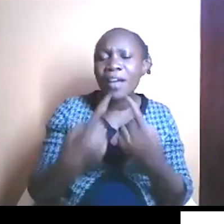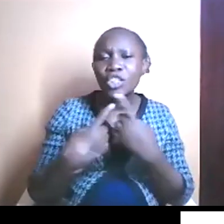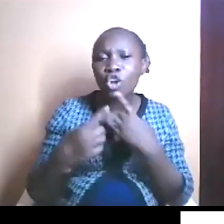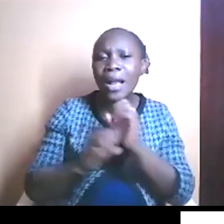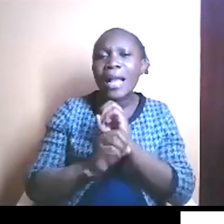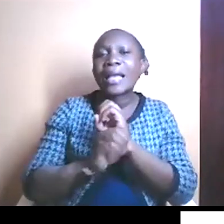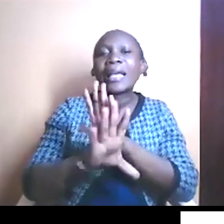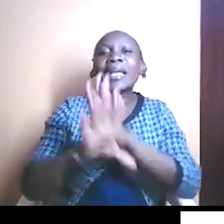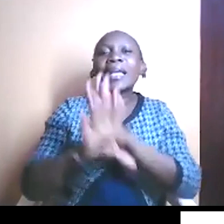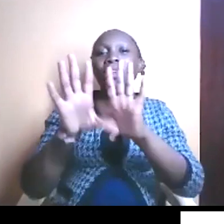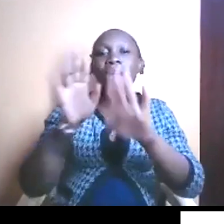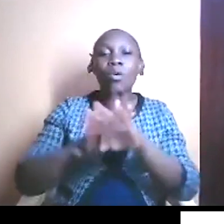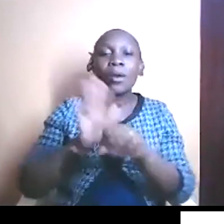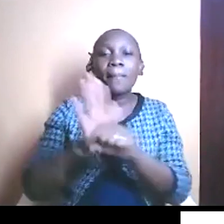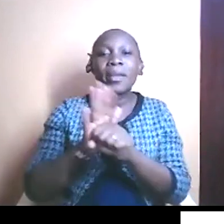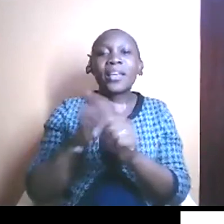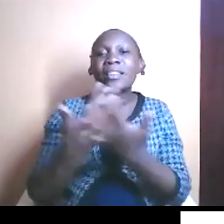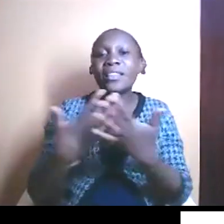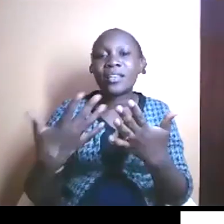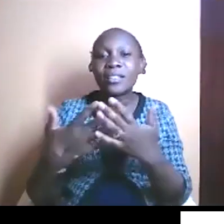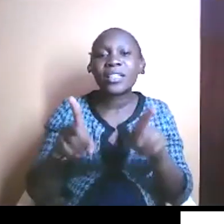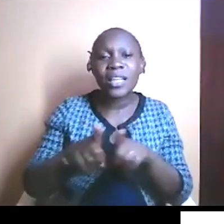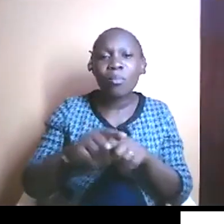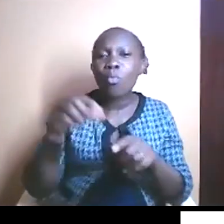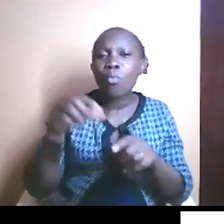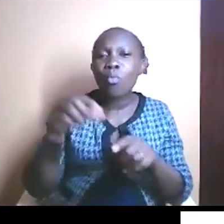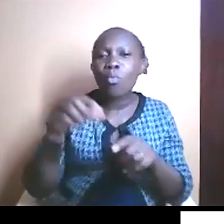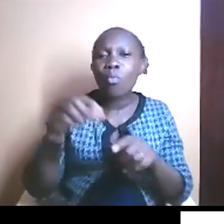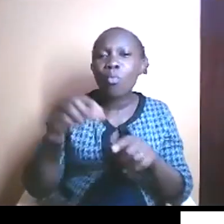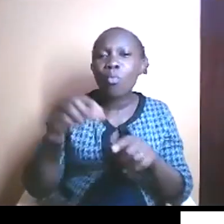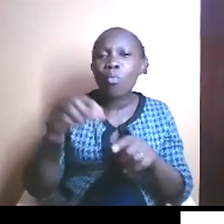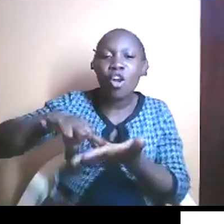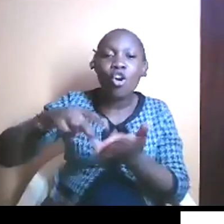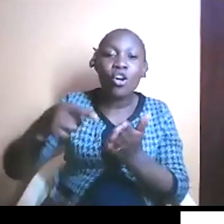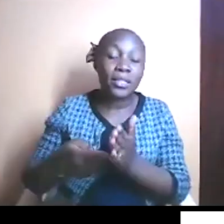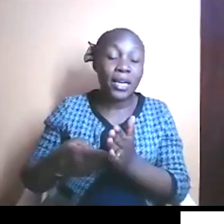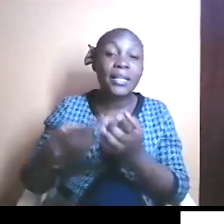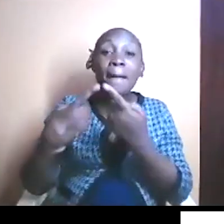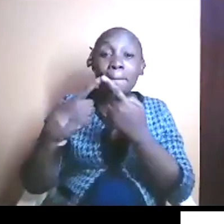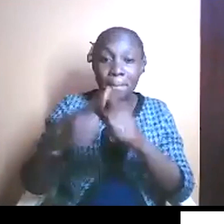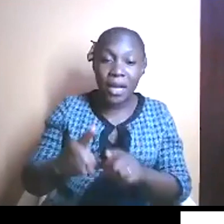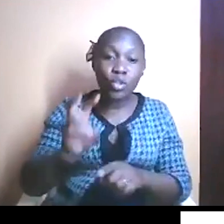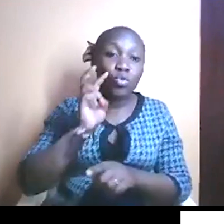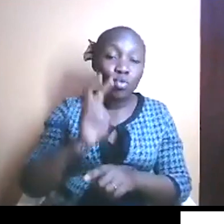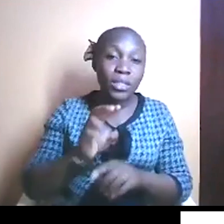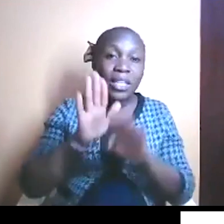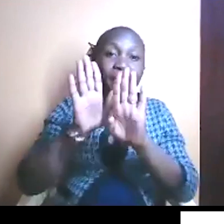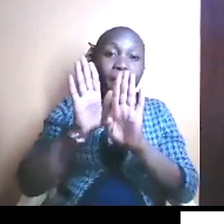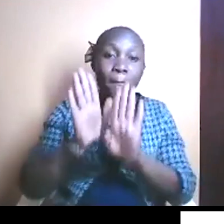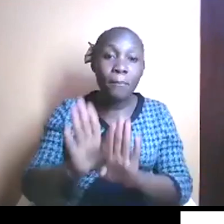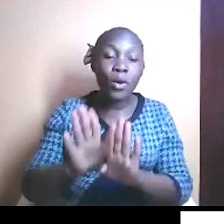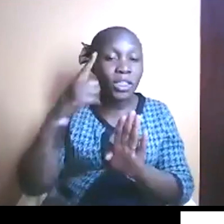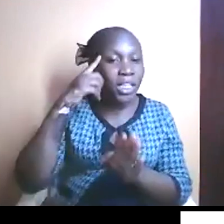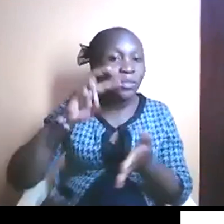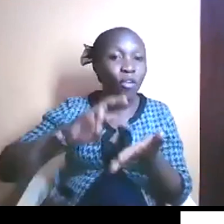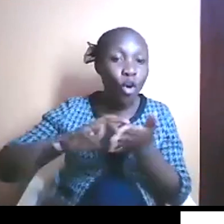and we don't often sign contracts at workplaces. But you get to see the contract when a problem arises. So it's always good to